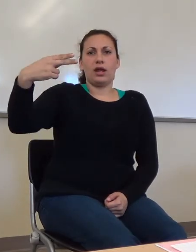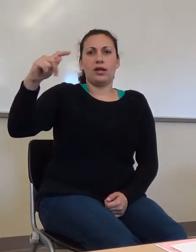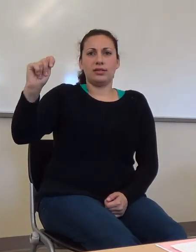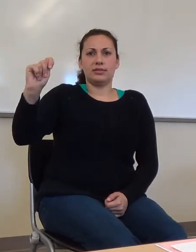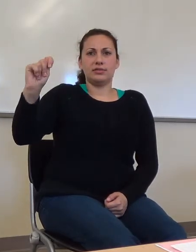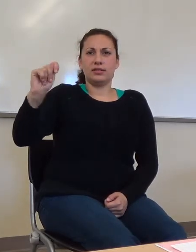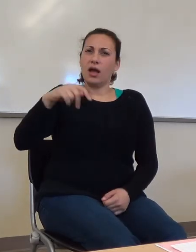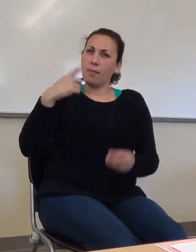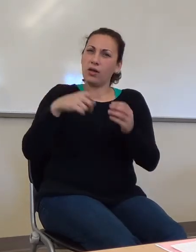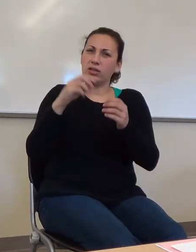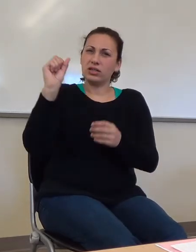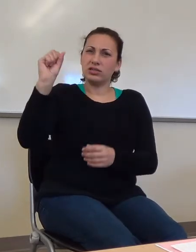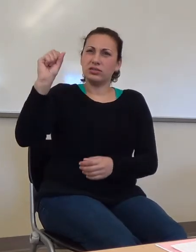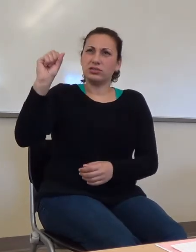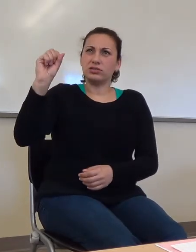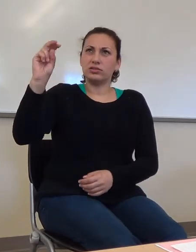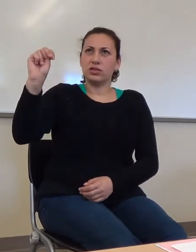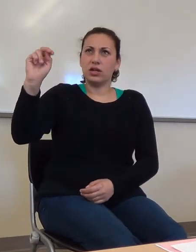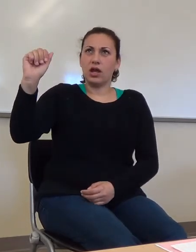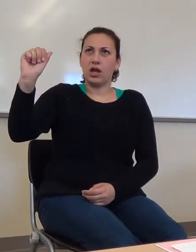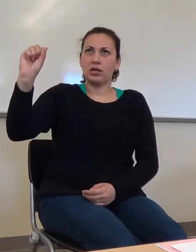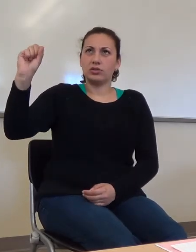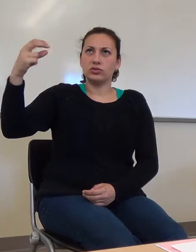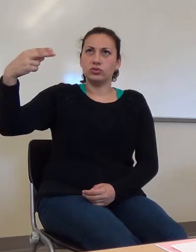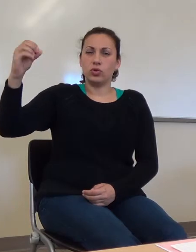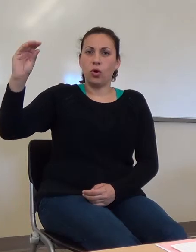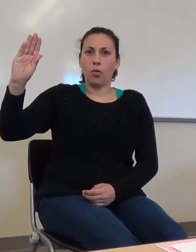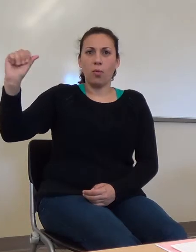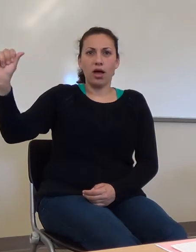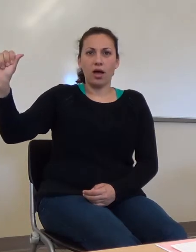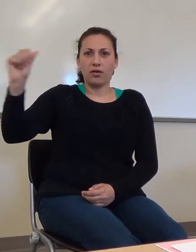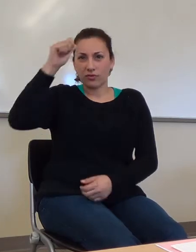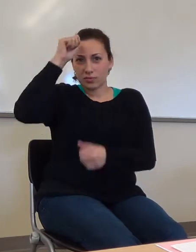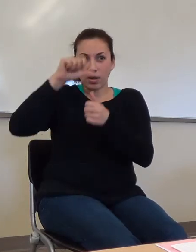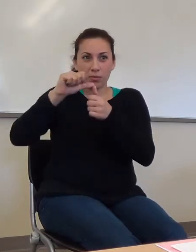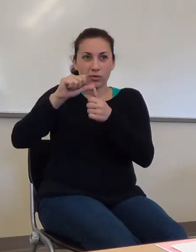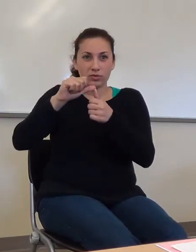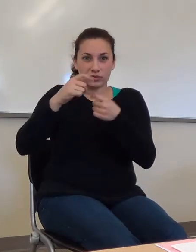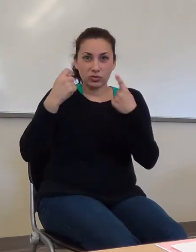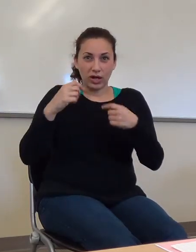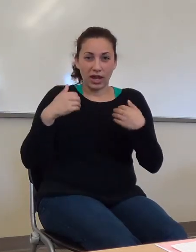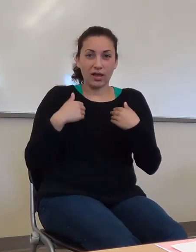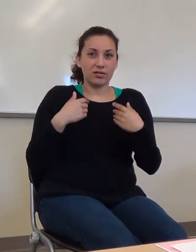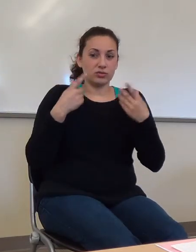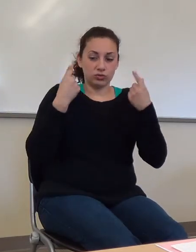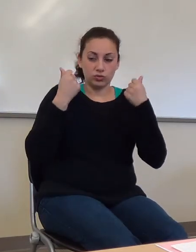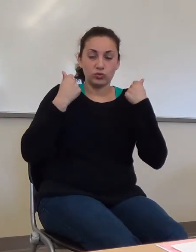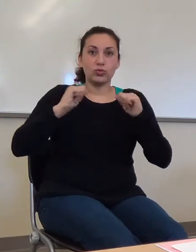What happened to the slaves at the end of the Civil War in 1865?